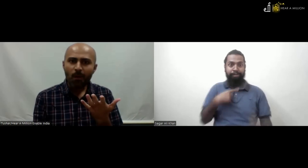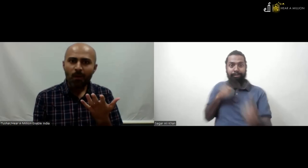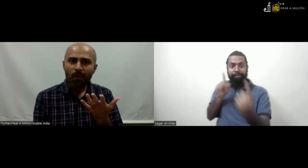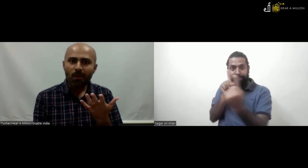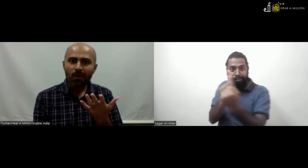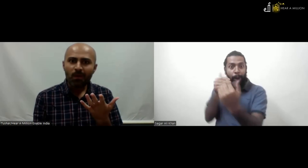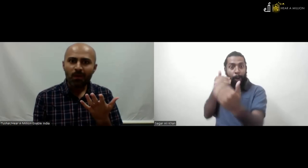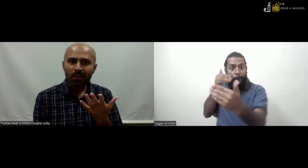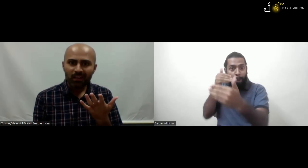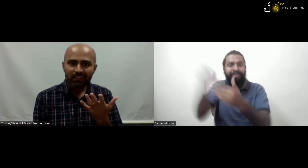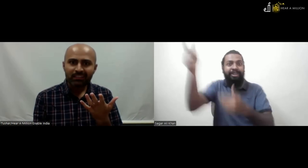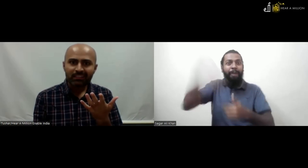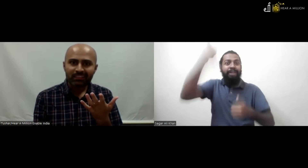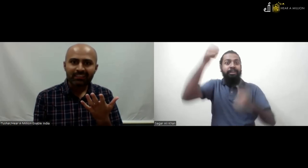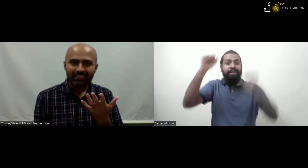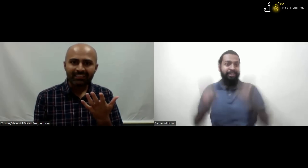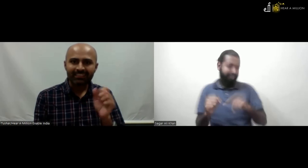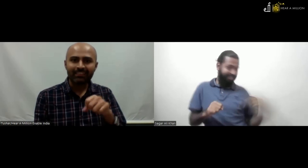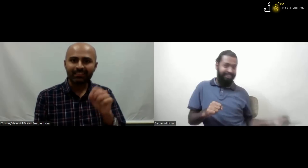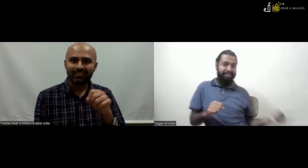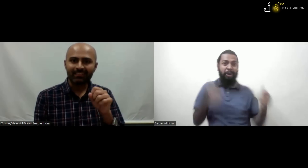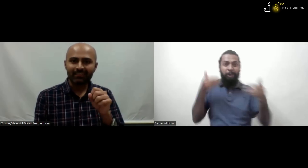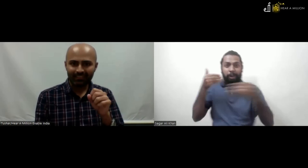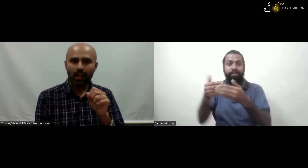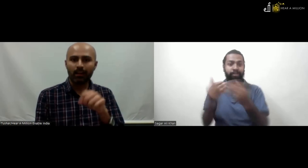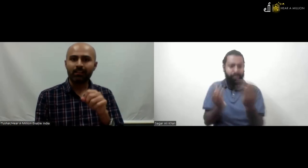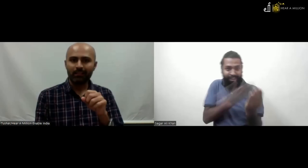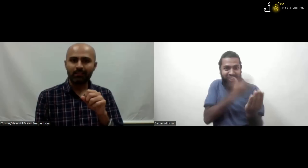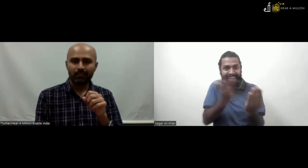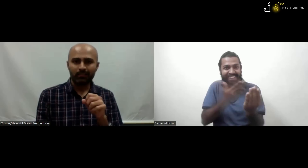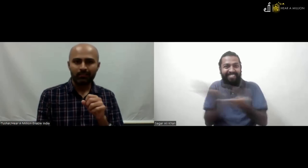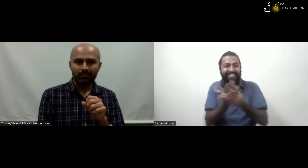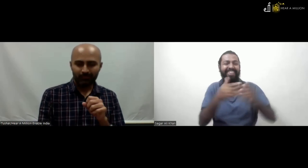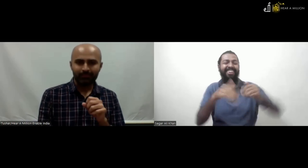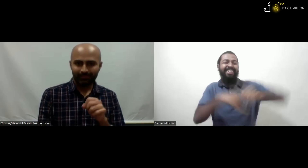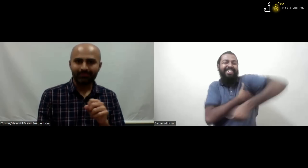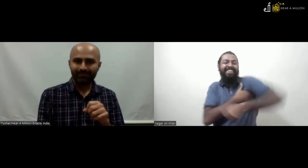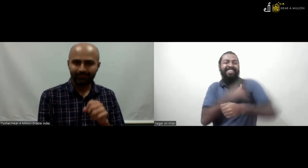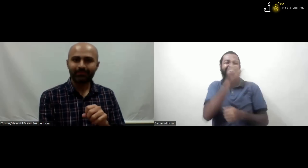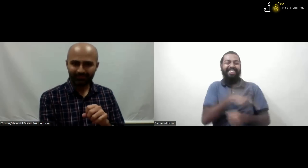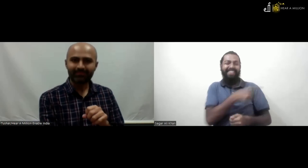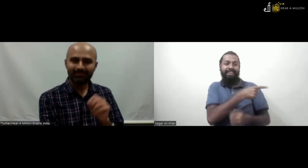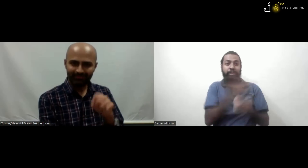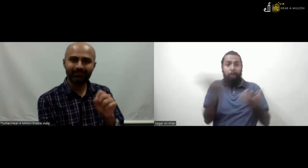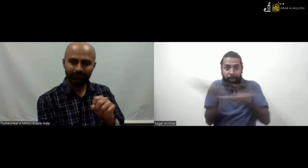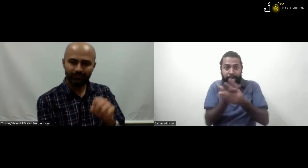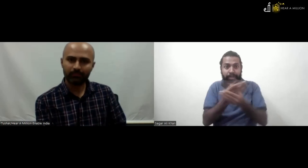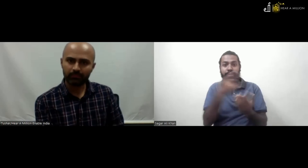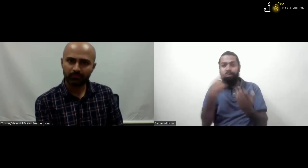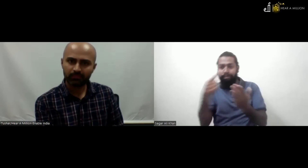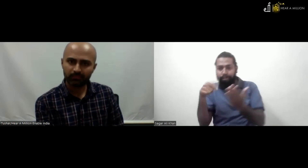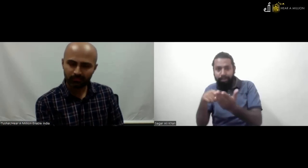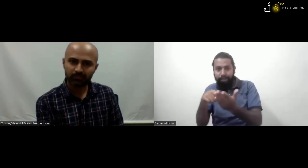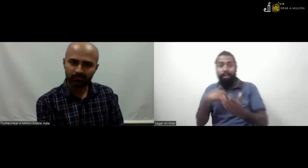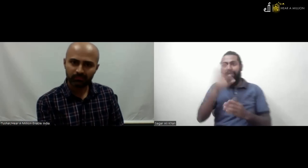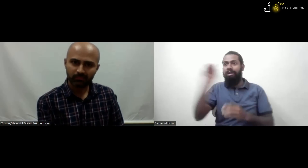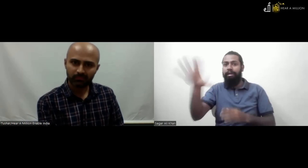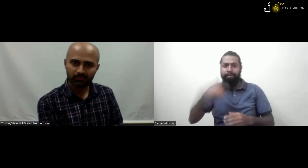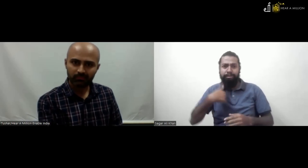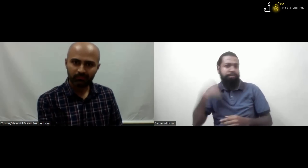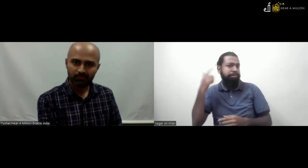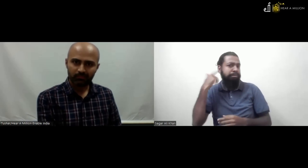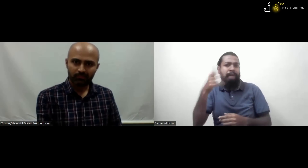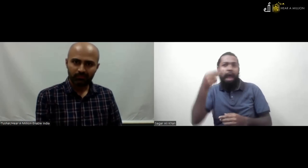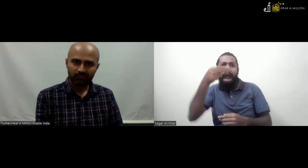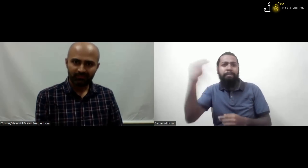I was deaf. See, hearing people, they can just simply call. There is a person, who's sitting right next to the